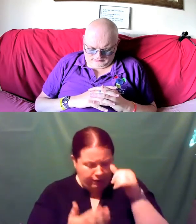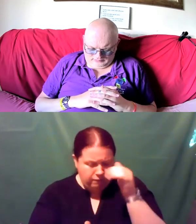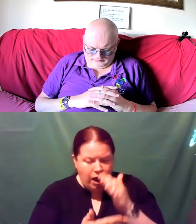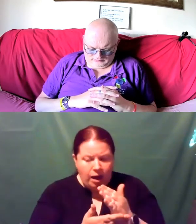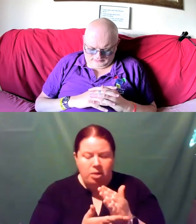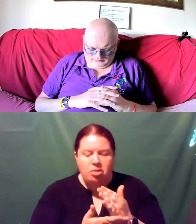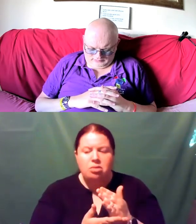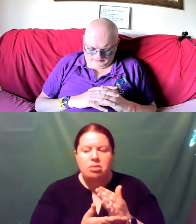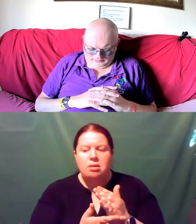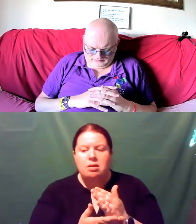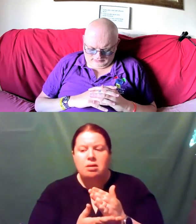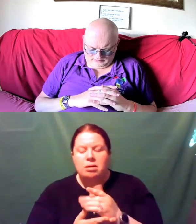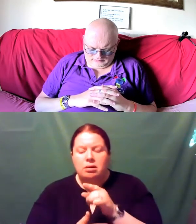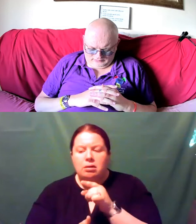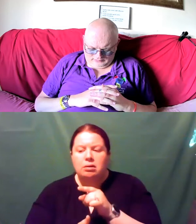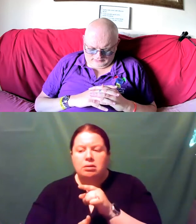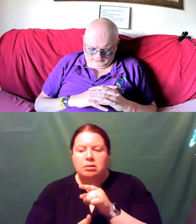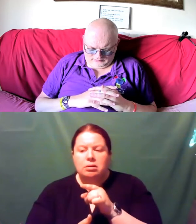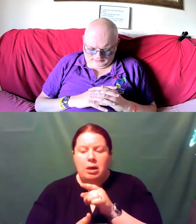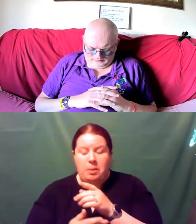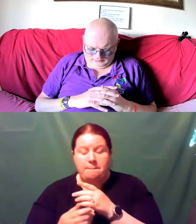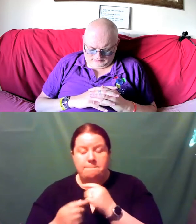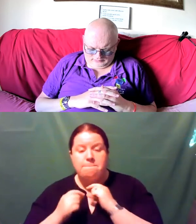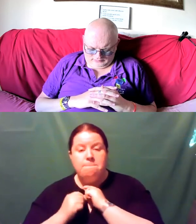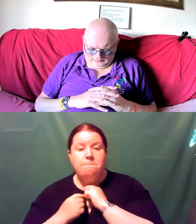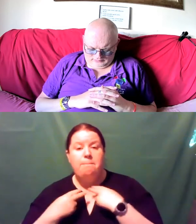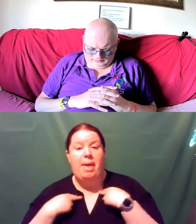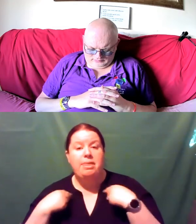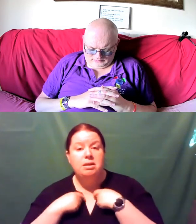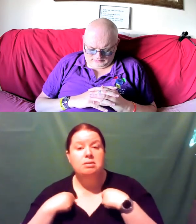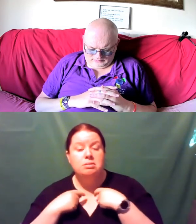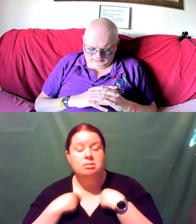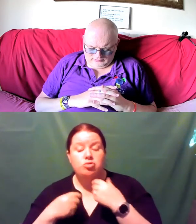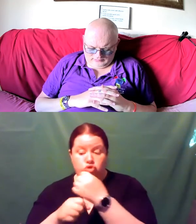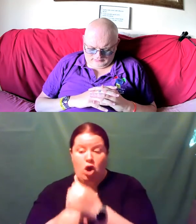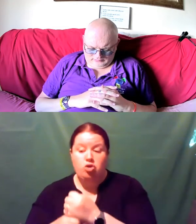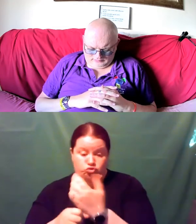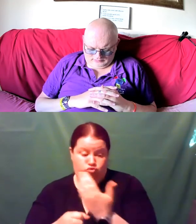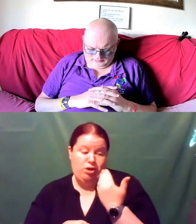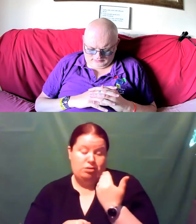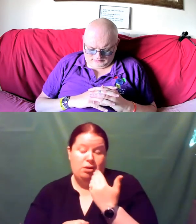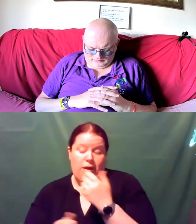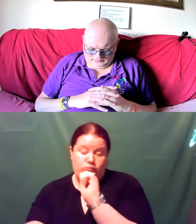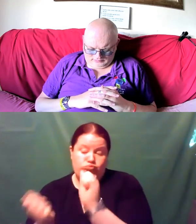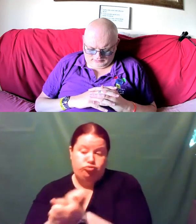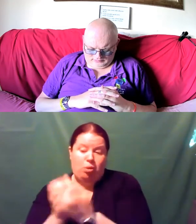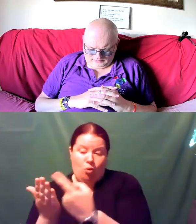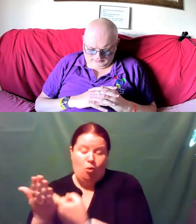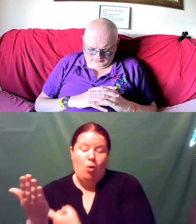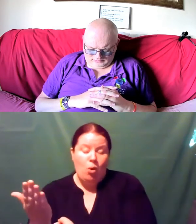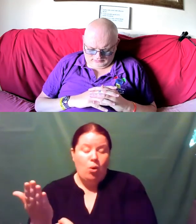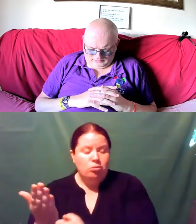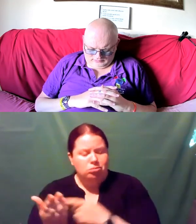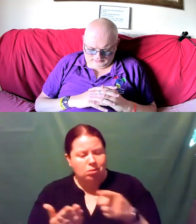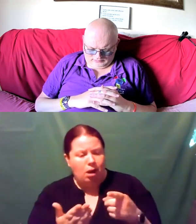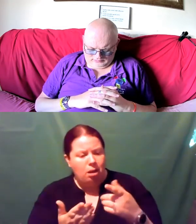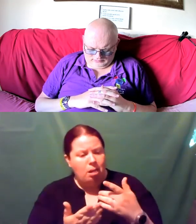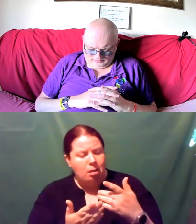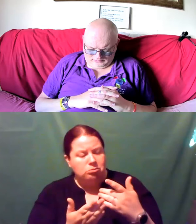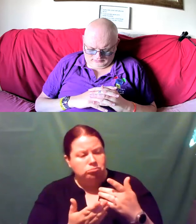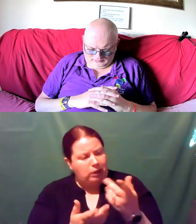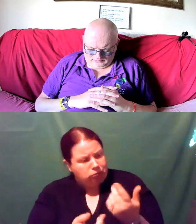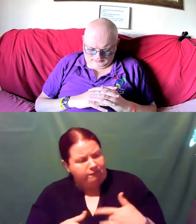forward significantly on the issue recently. I was wondering where your thinking was on living in love and faith, where you're up to with